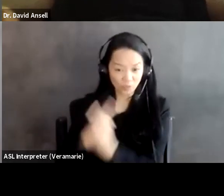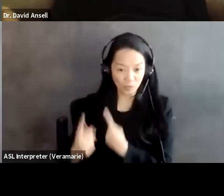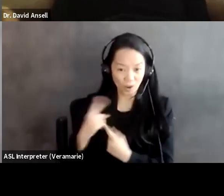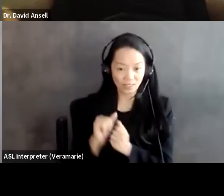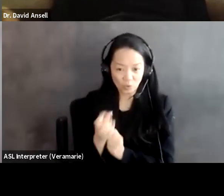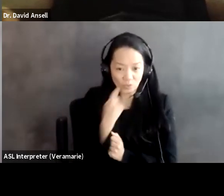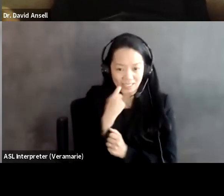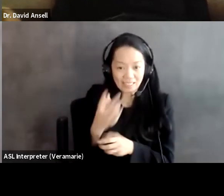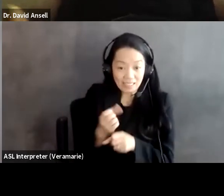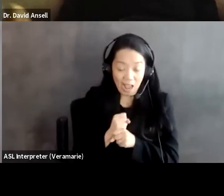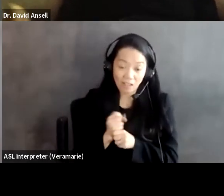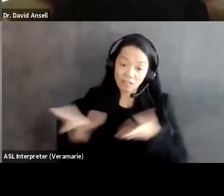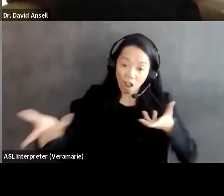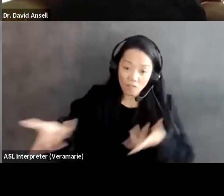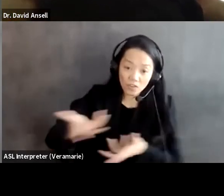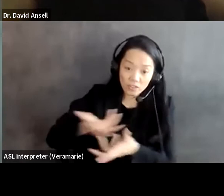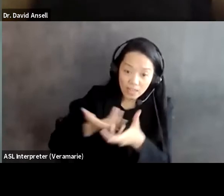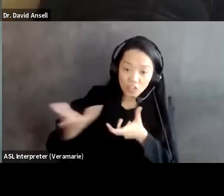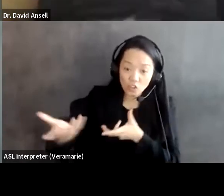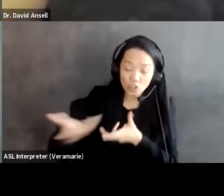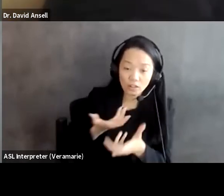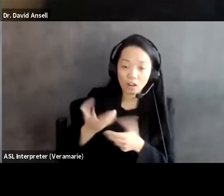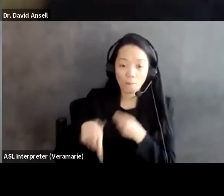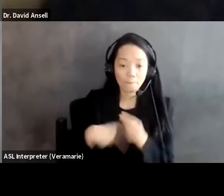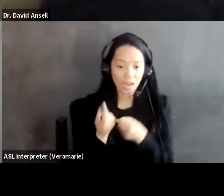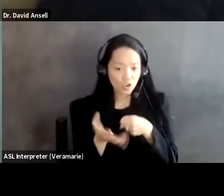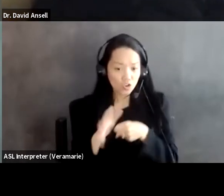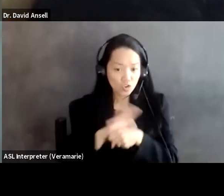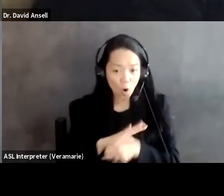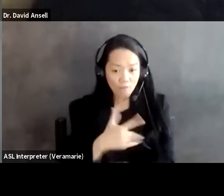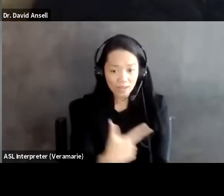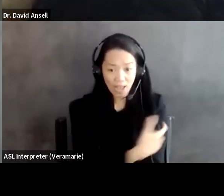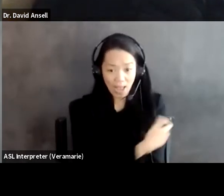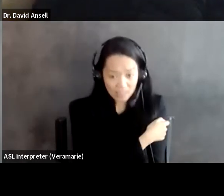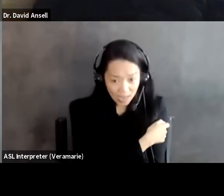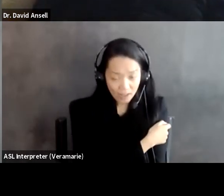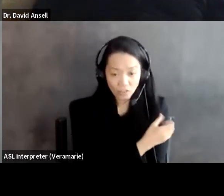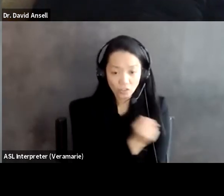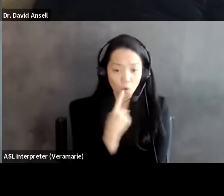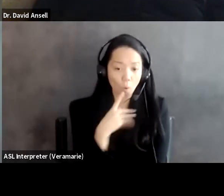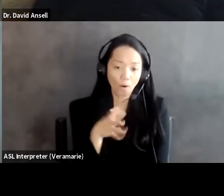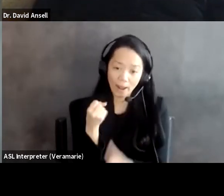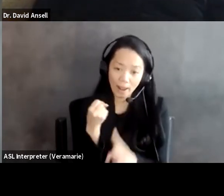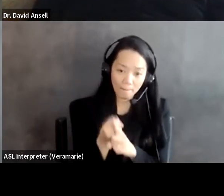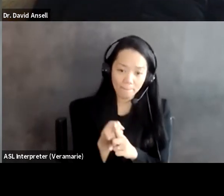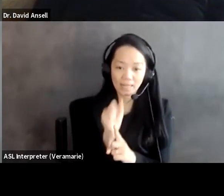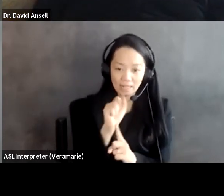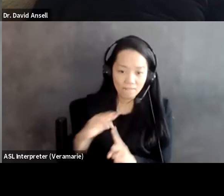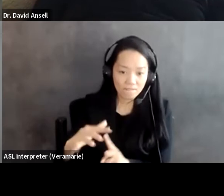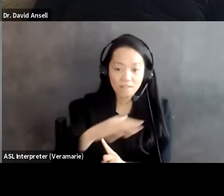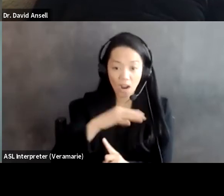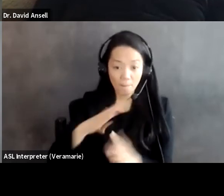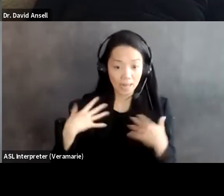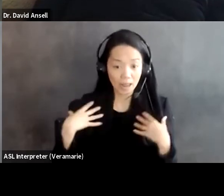kinds of conversations we want to have, whether it's about COVID vaccinations, the impact on environmental